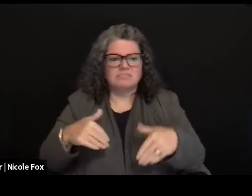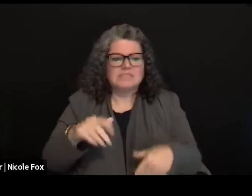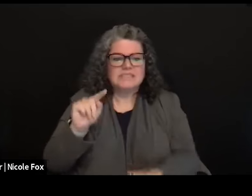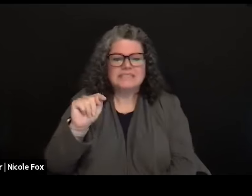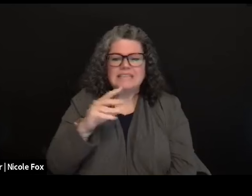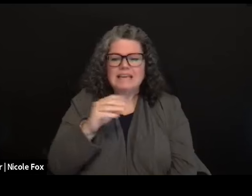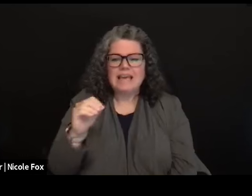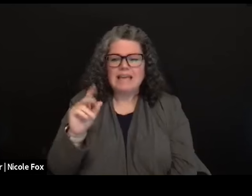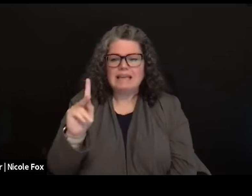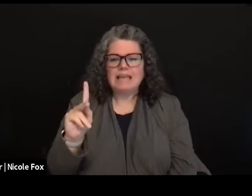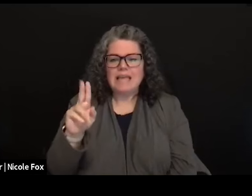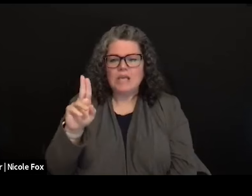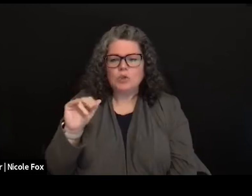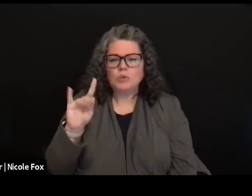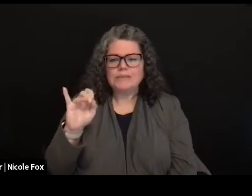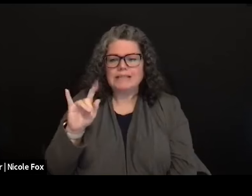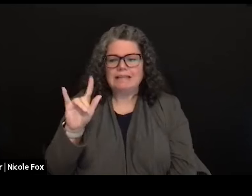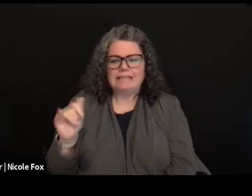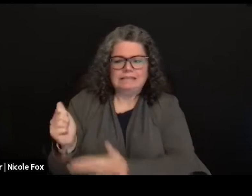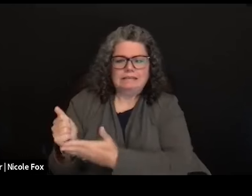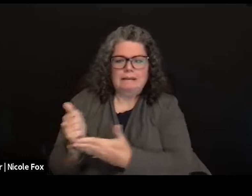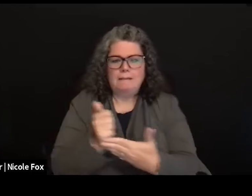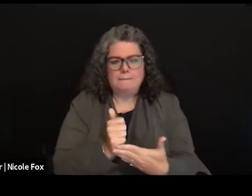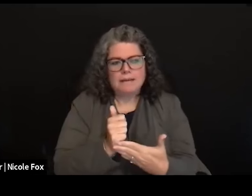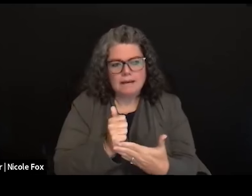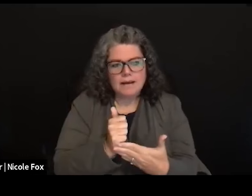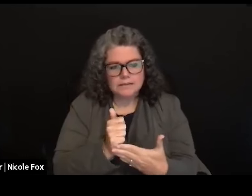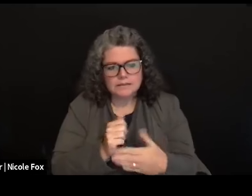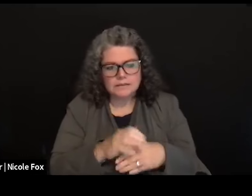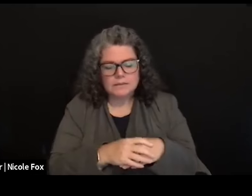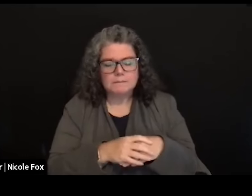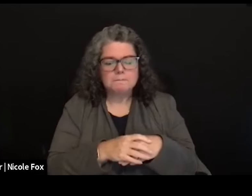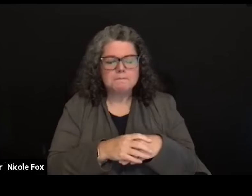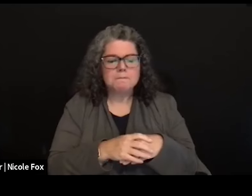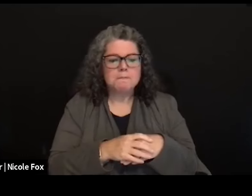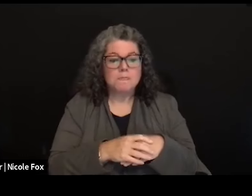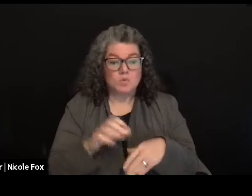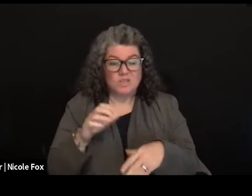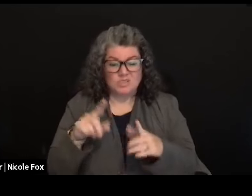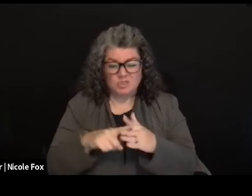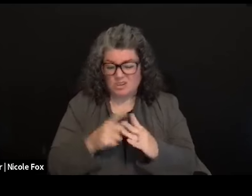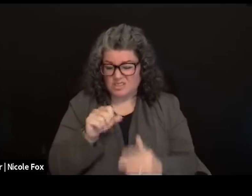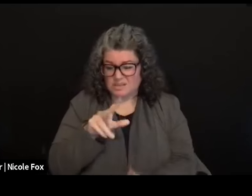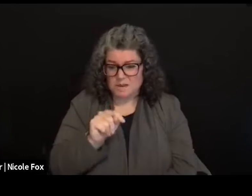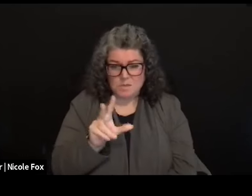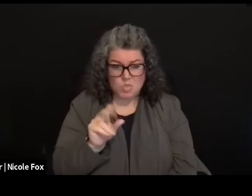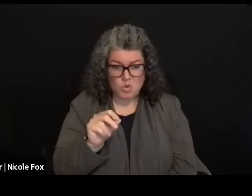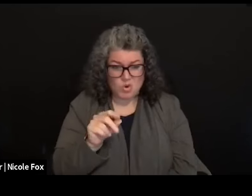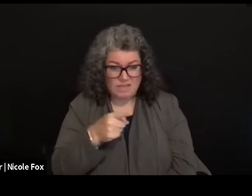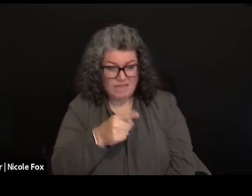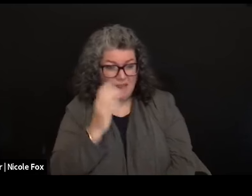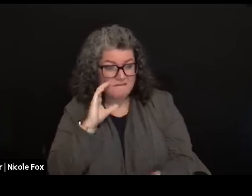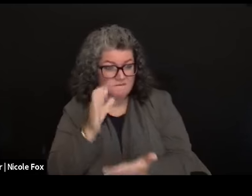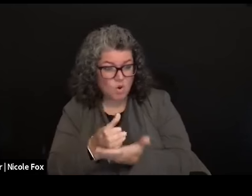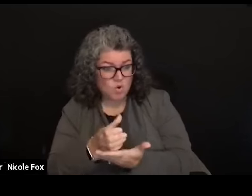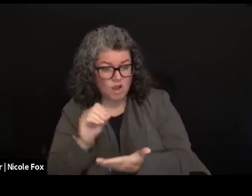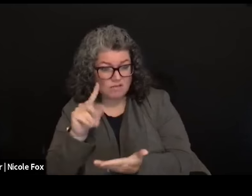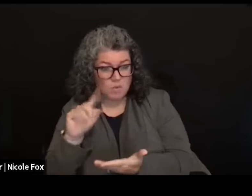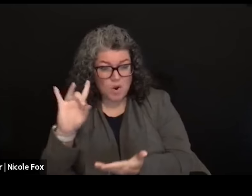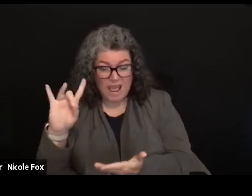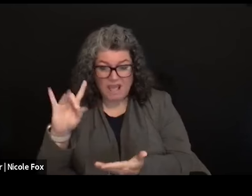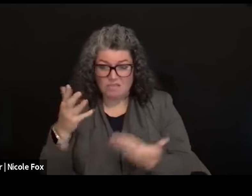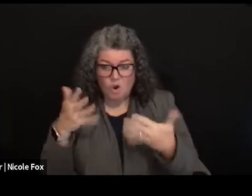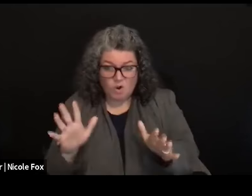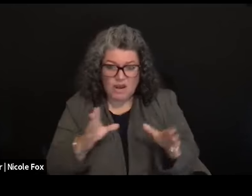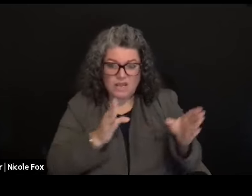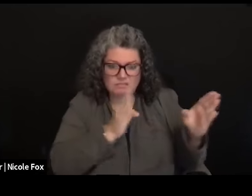Utilities in Tanoka, in this short of a time period. We started September 30th. This photo is from October 8th. But I do